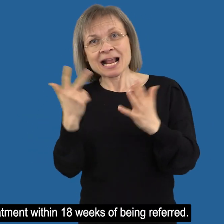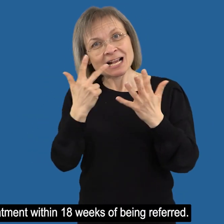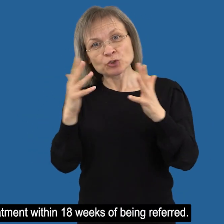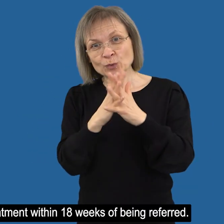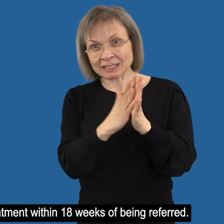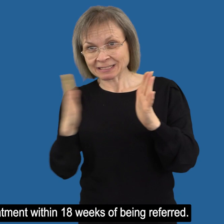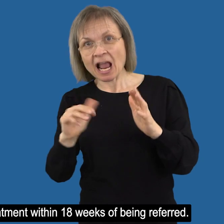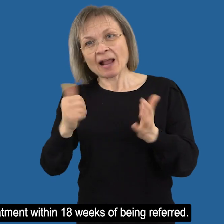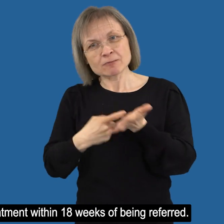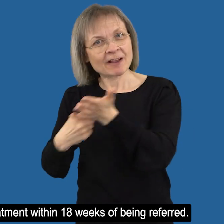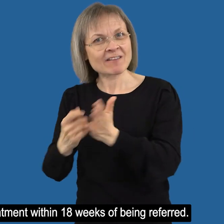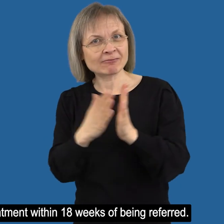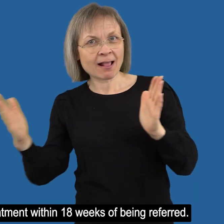weeks of being referred.